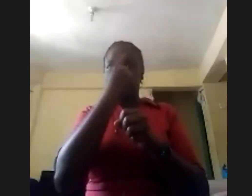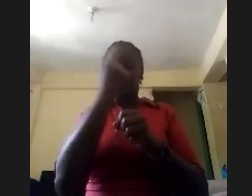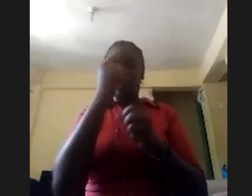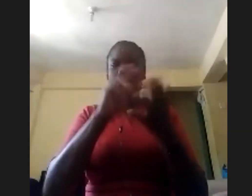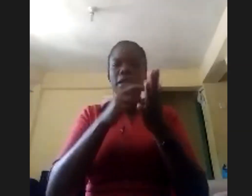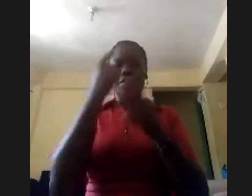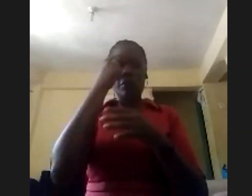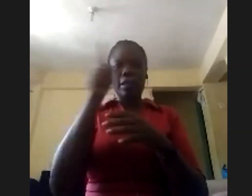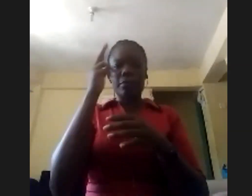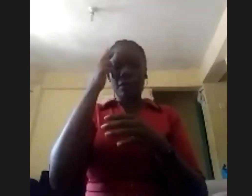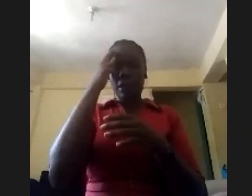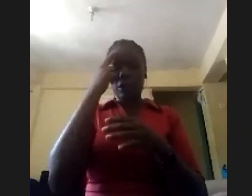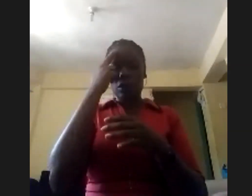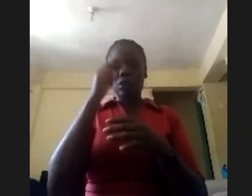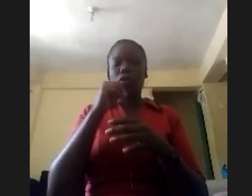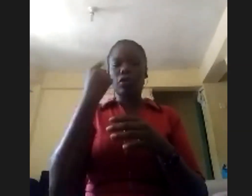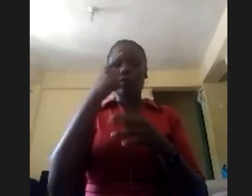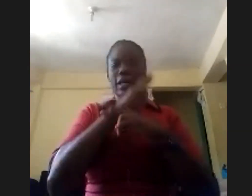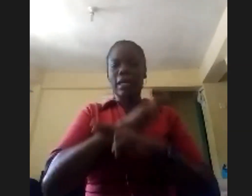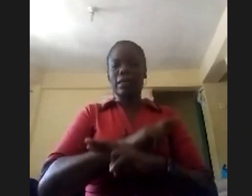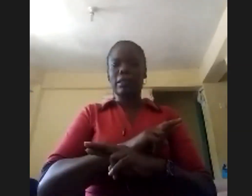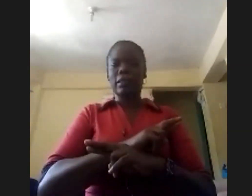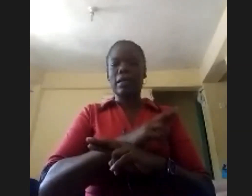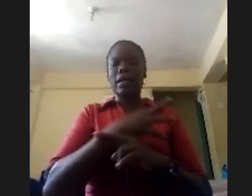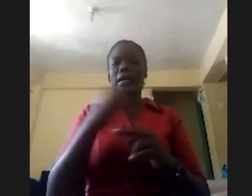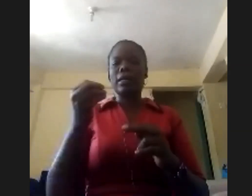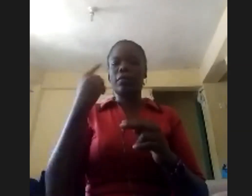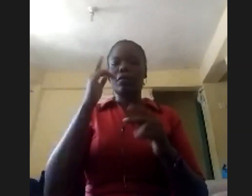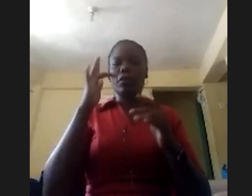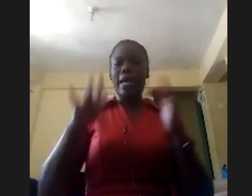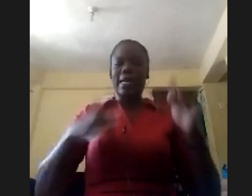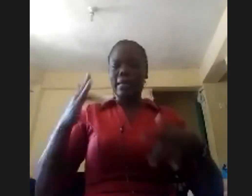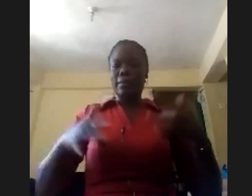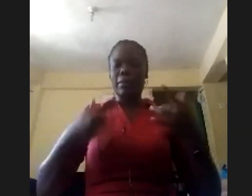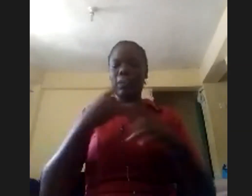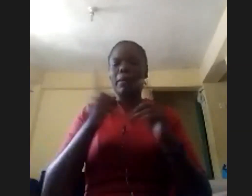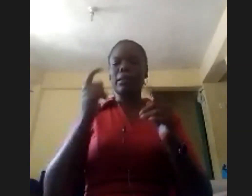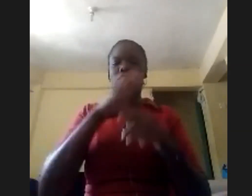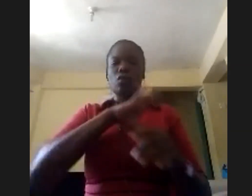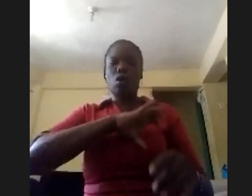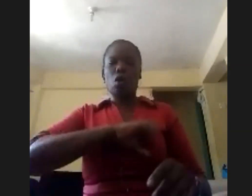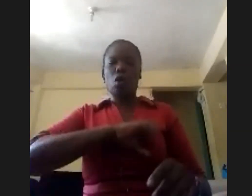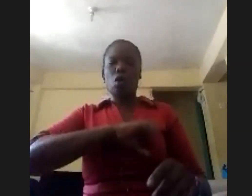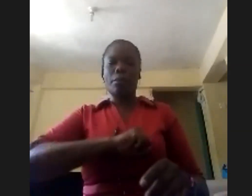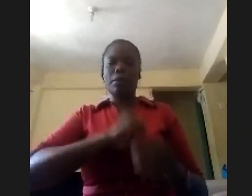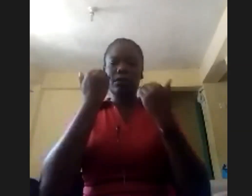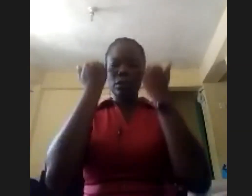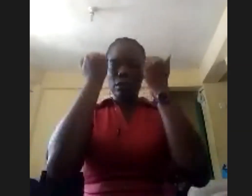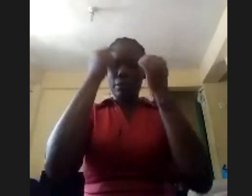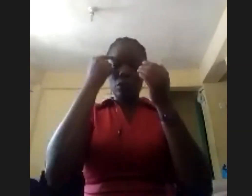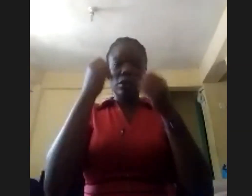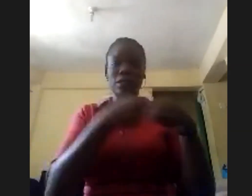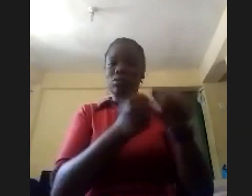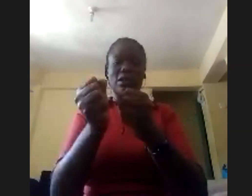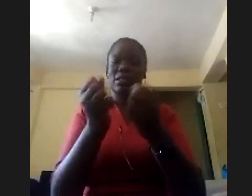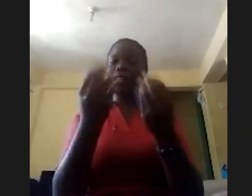is not for relaxing or excitement, it's mhm, for coping with stress, because being in the street is not ideal. Probably they